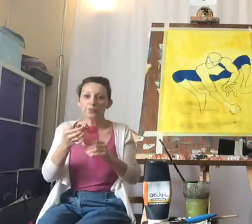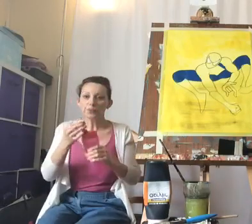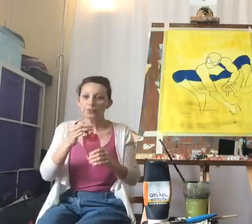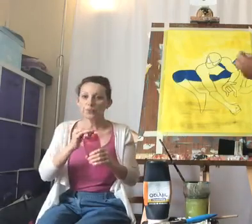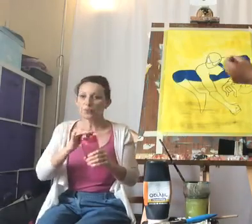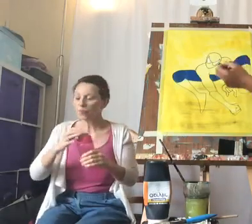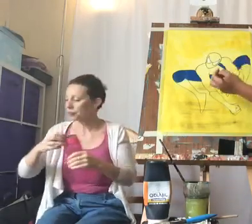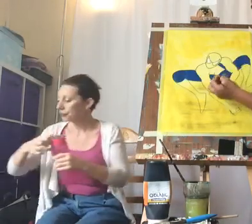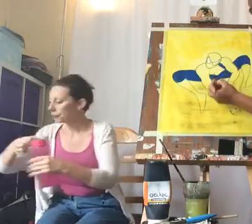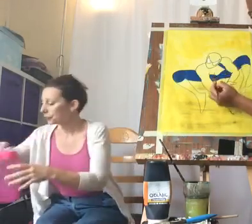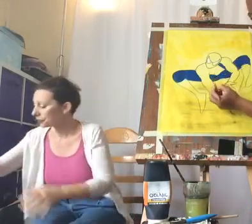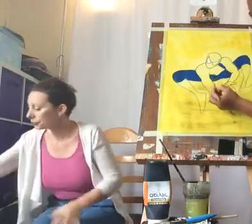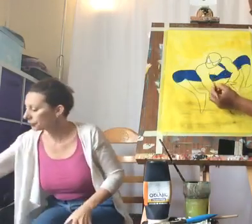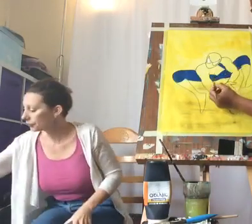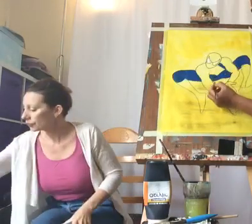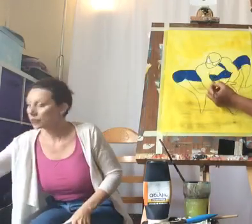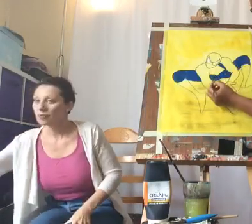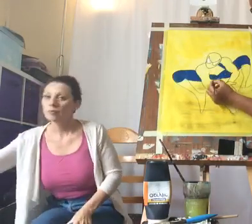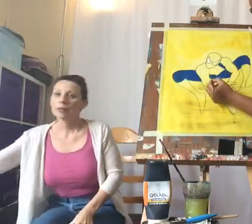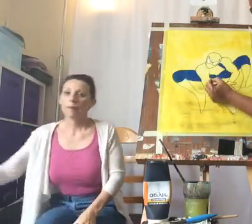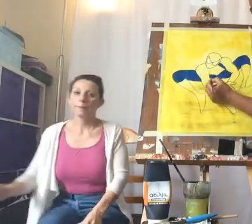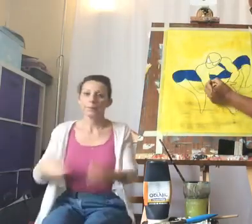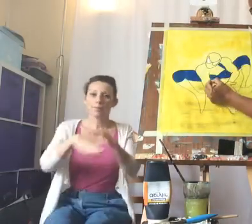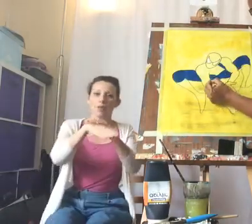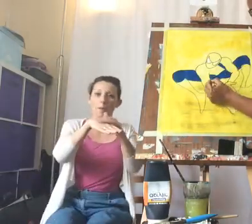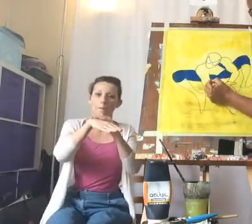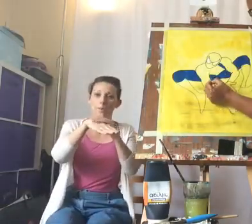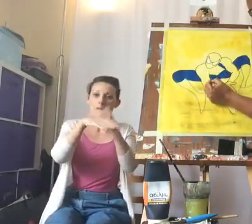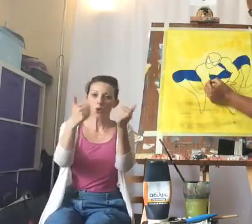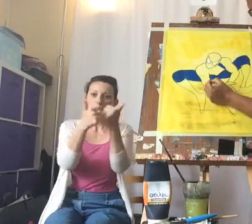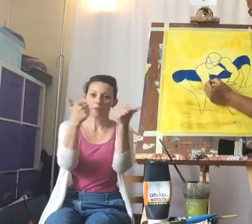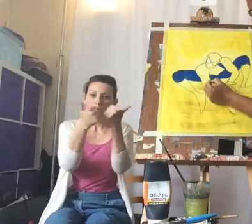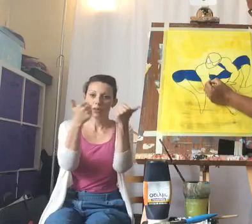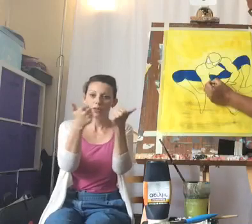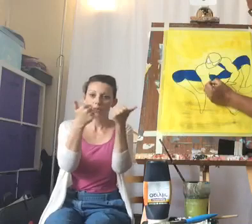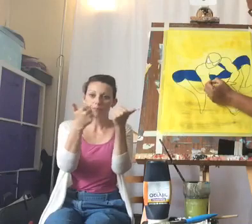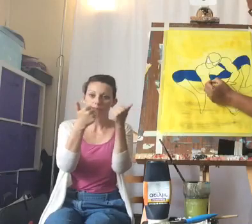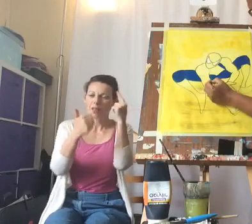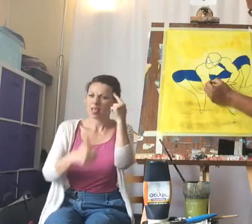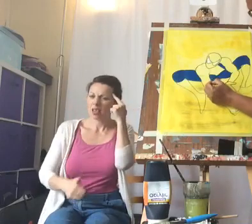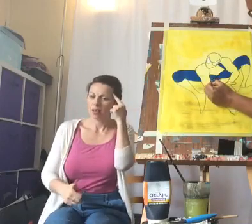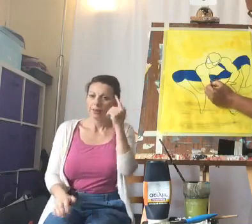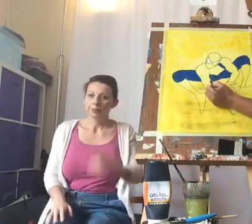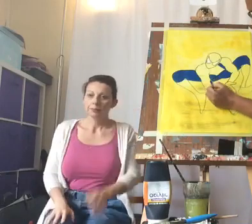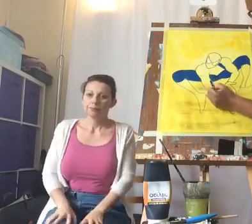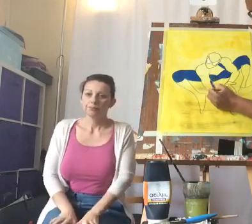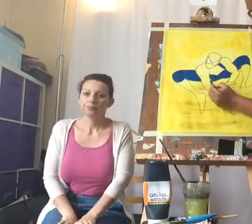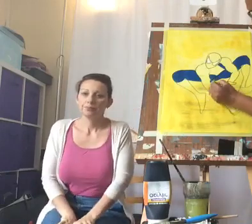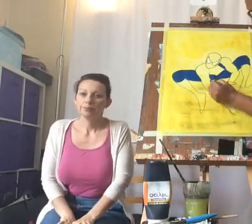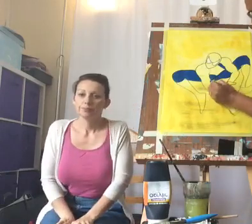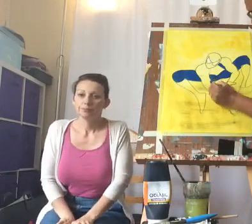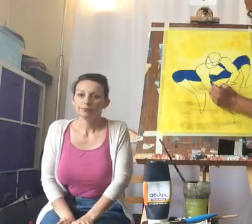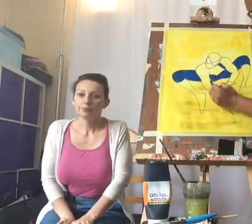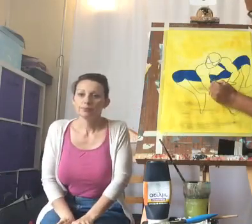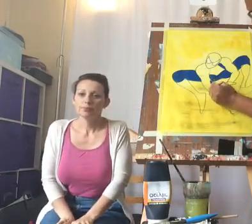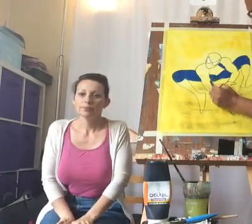There might be a. I think I'm going to do on his arm now. I'm going to do a little bit of blue